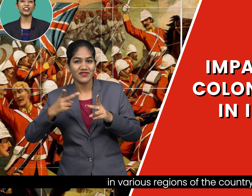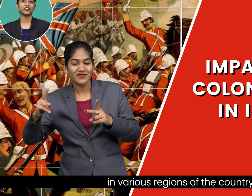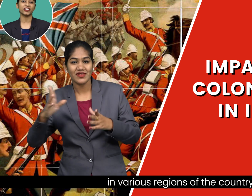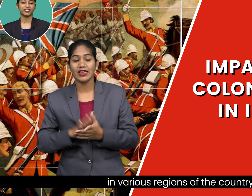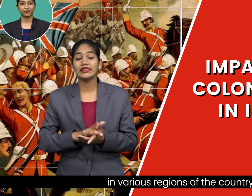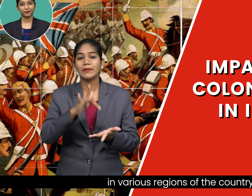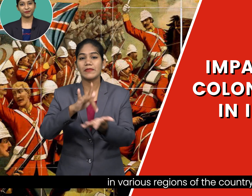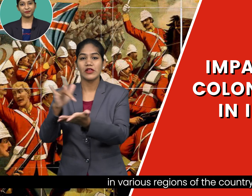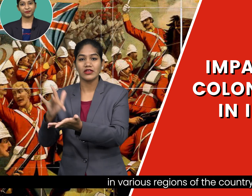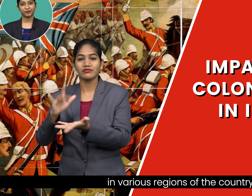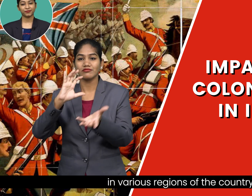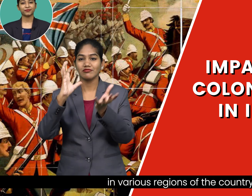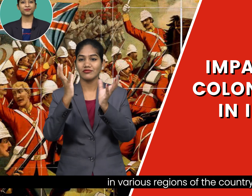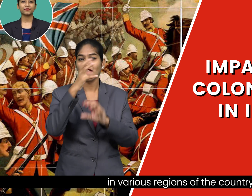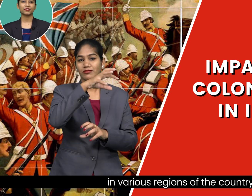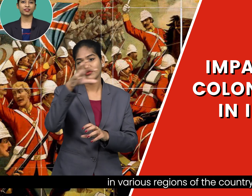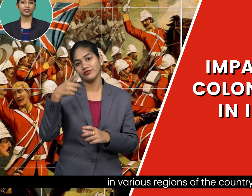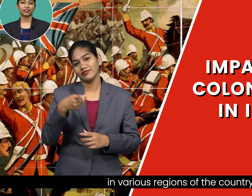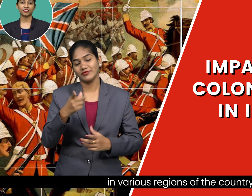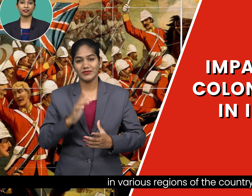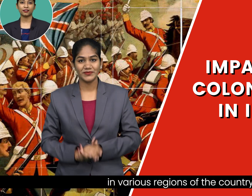the country.